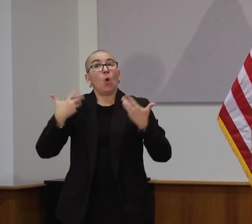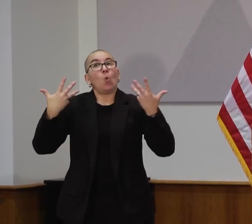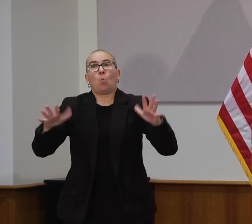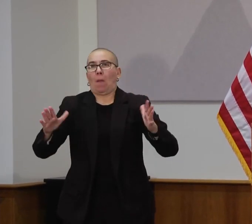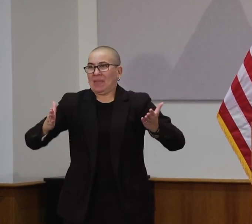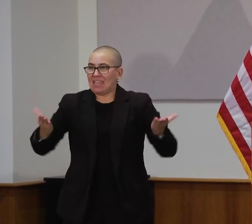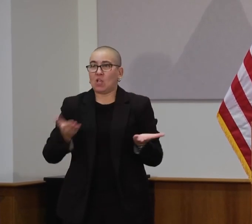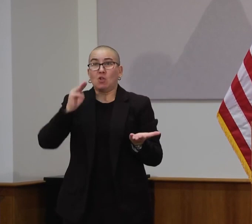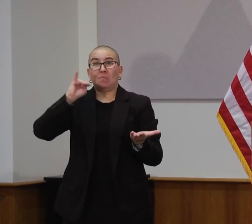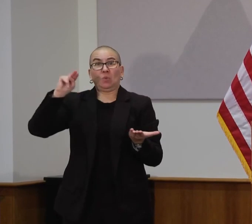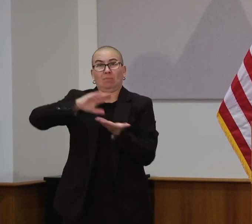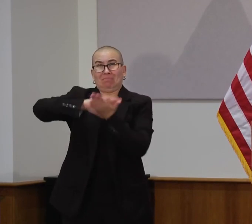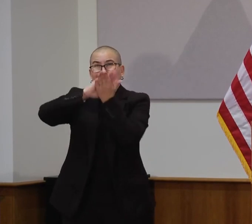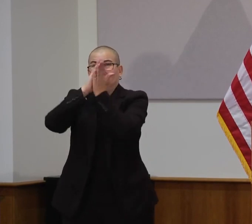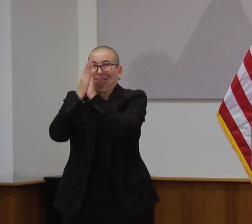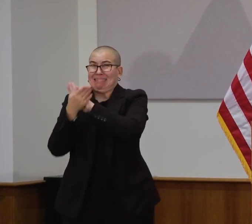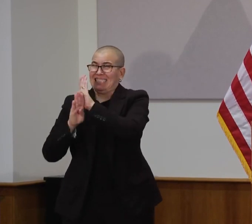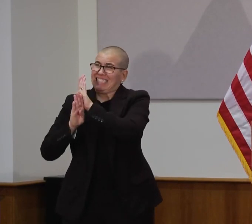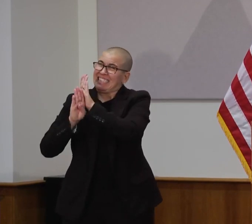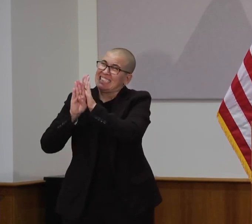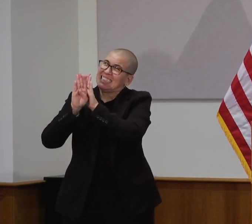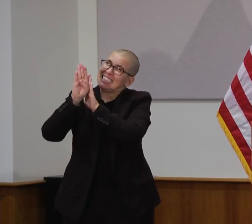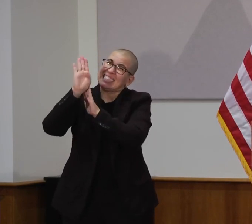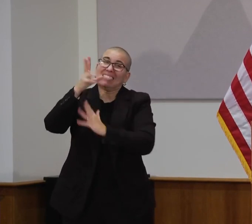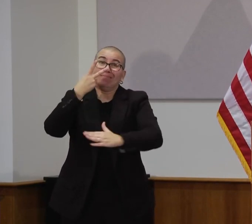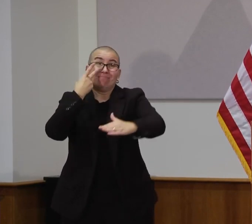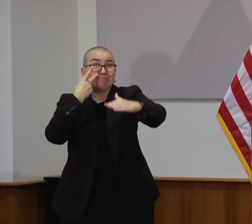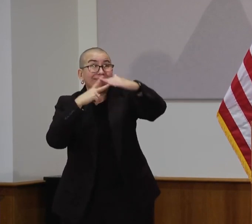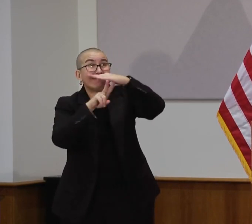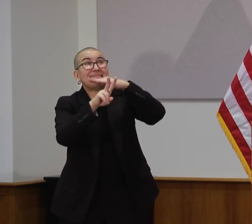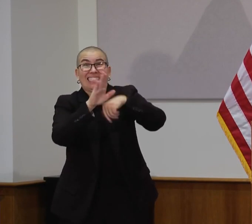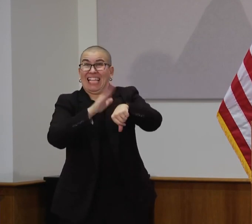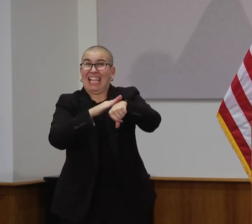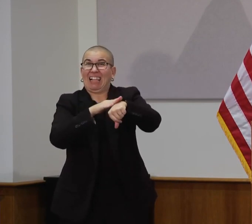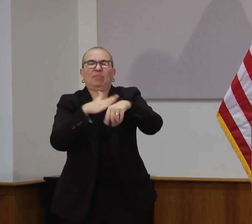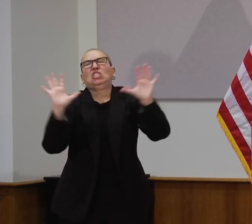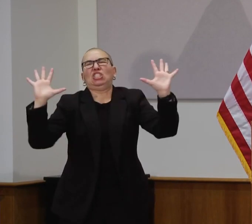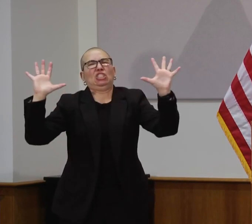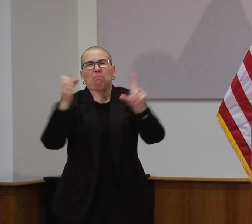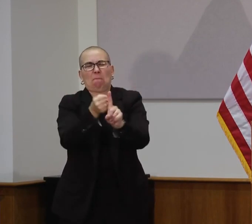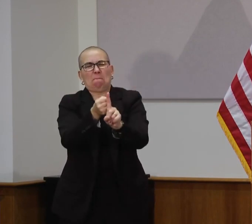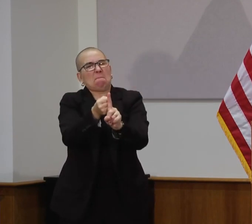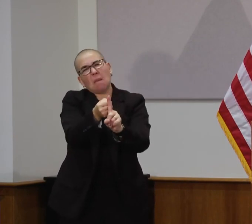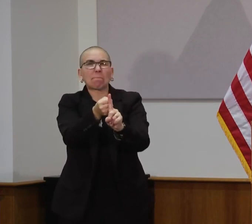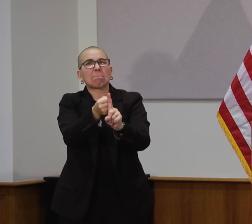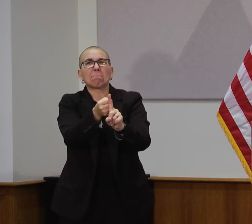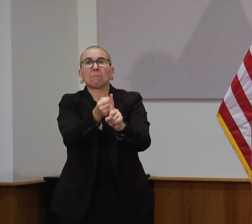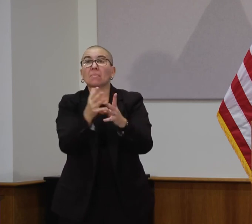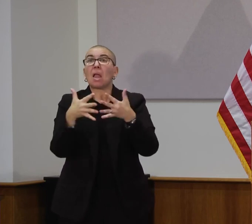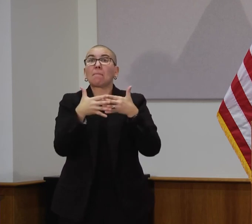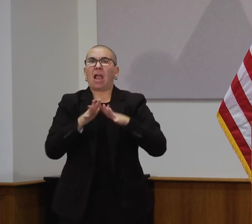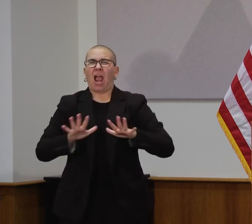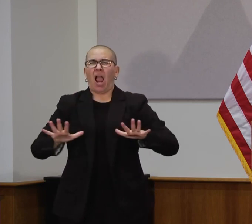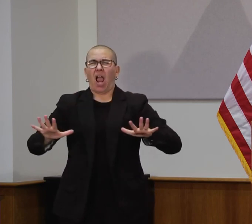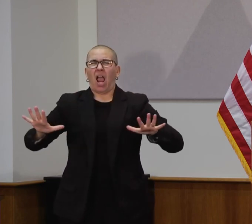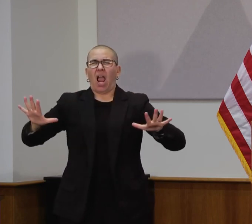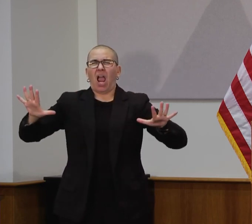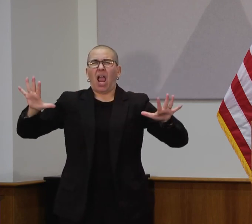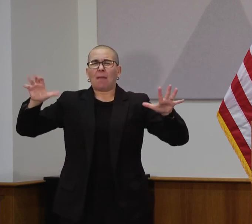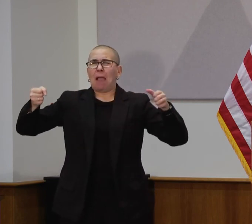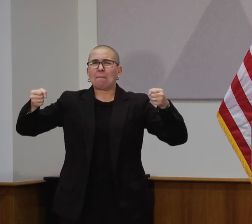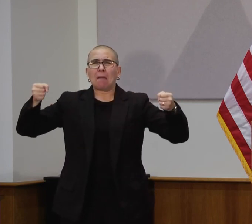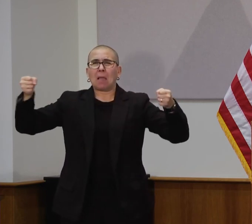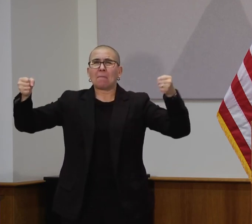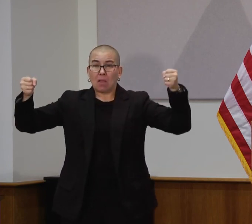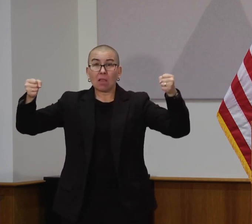may come. It did. It's coming across this country and states at the same time. The difference in what happened earlier